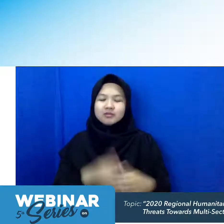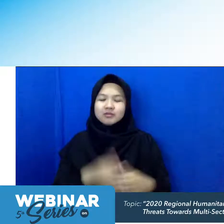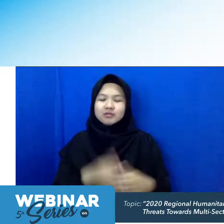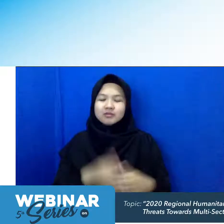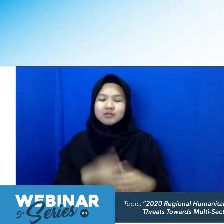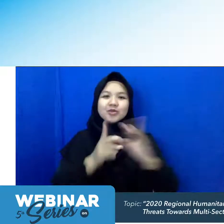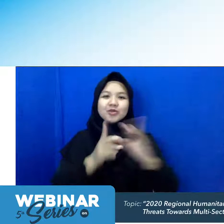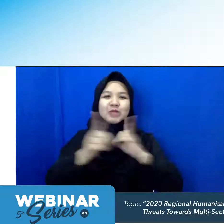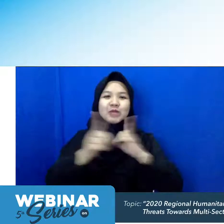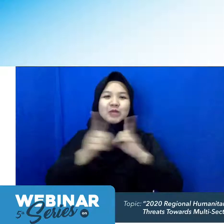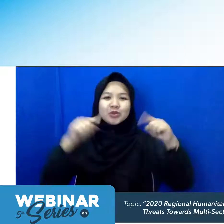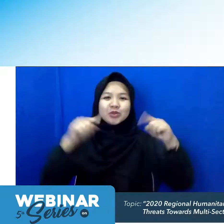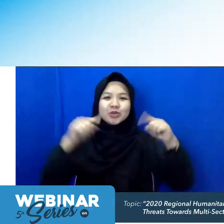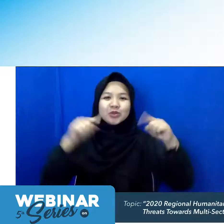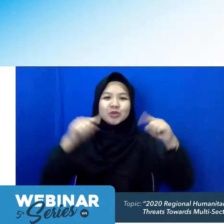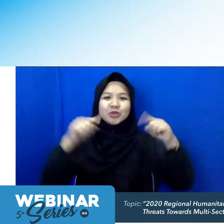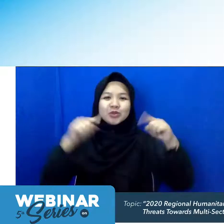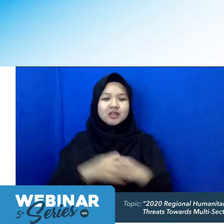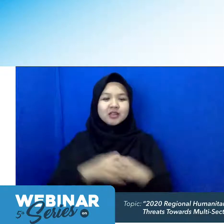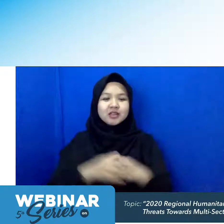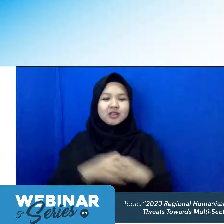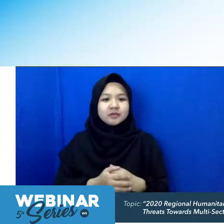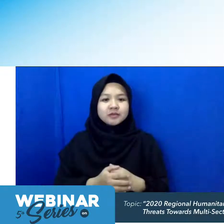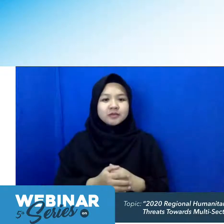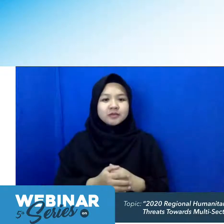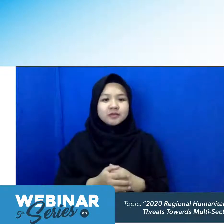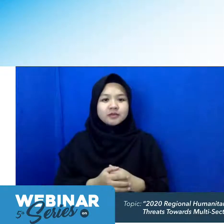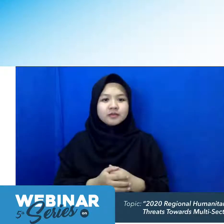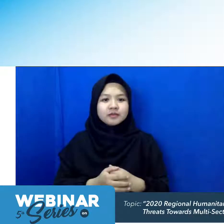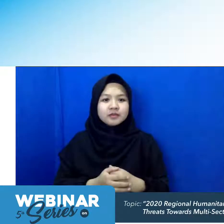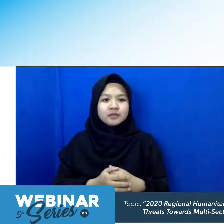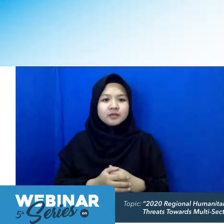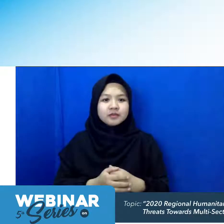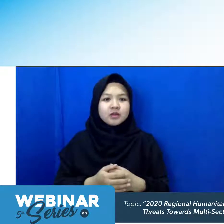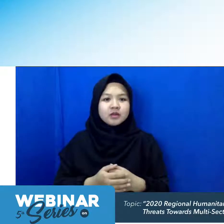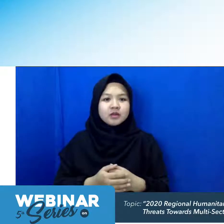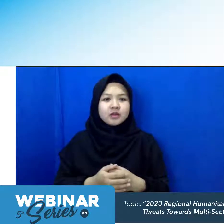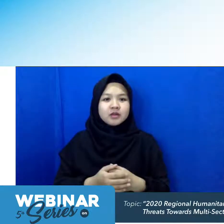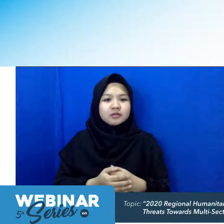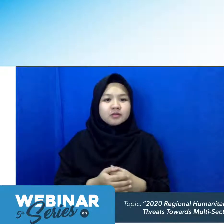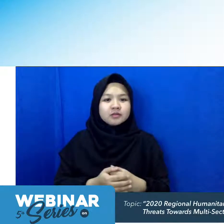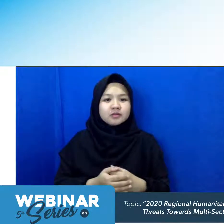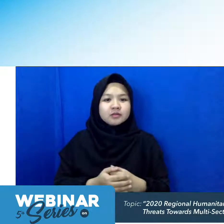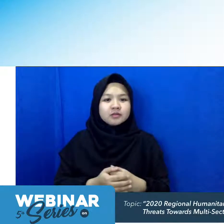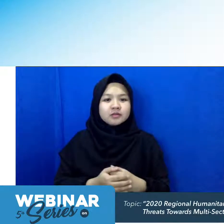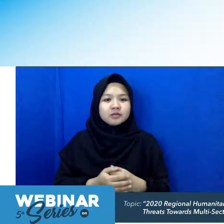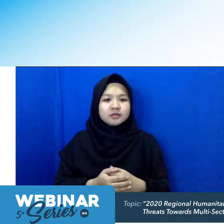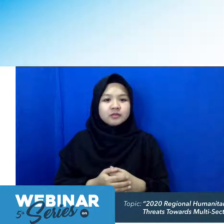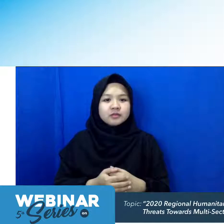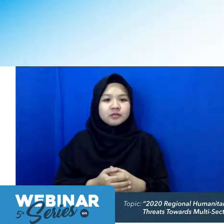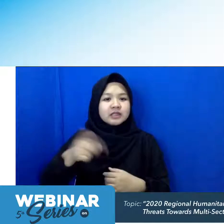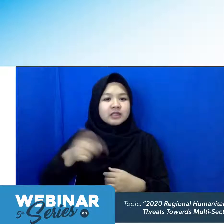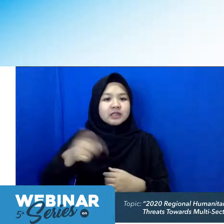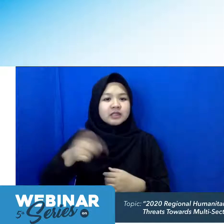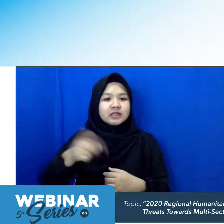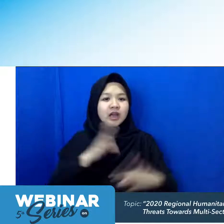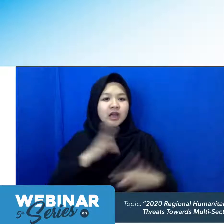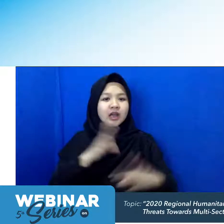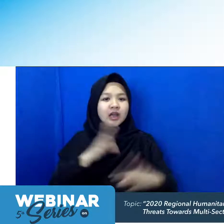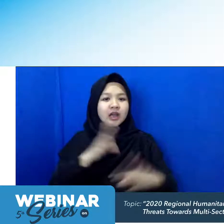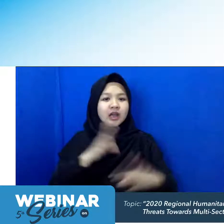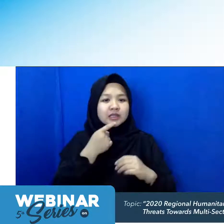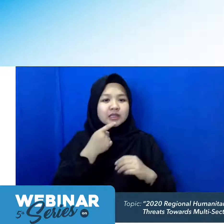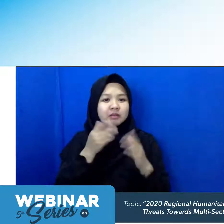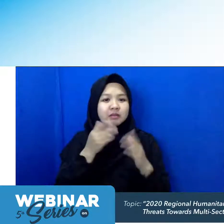now. My first question will be for May 4th. We hear a lot about the role that communities